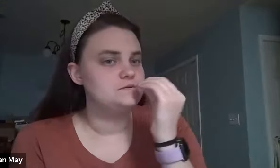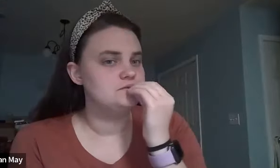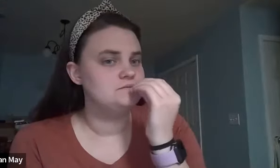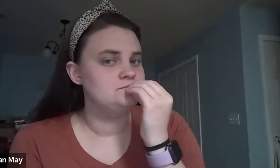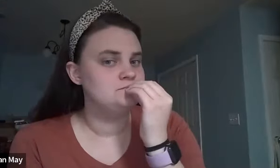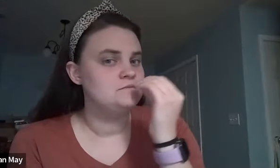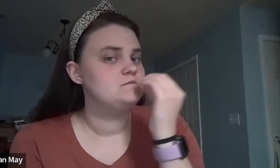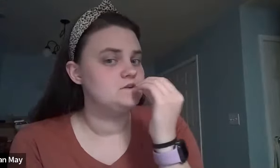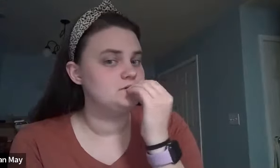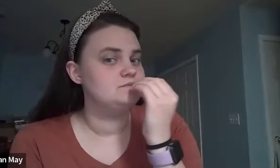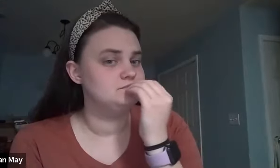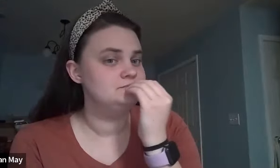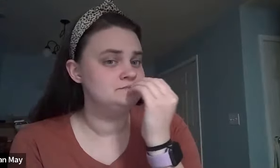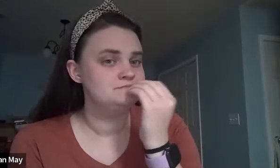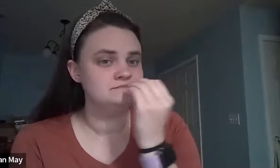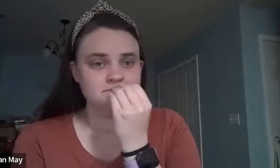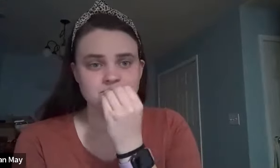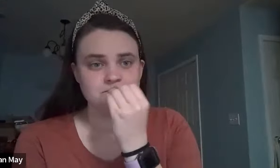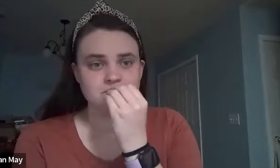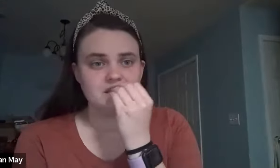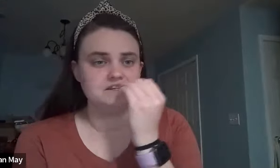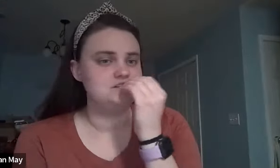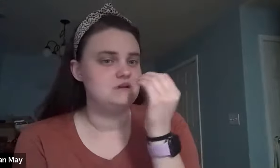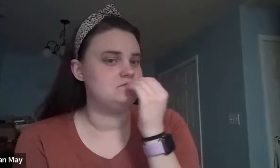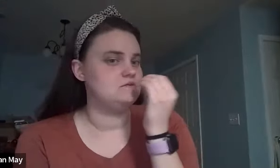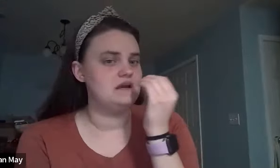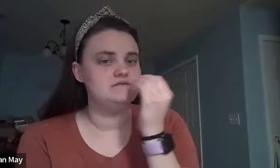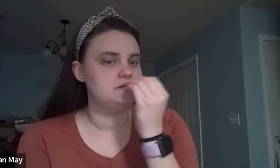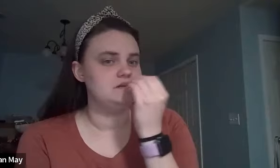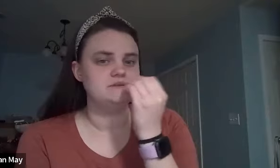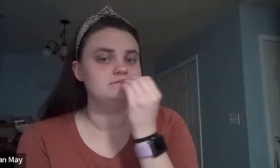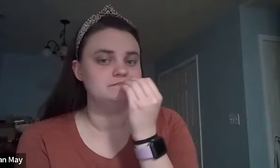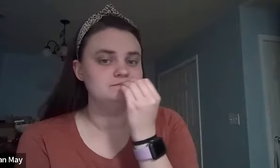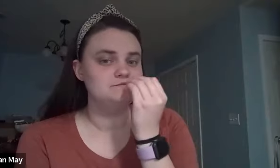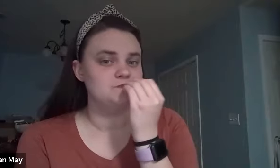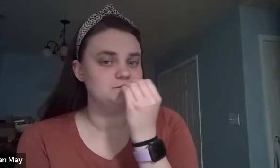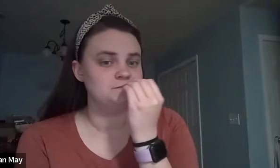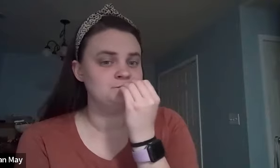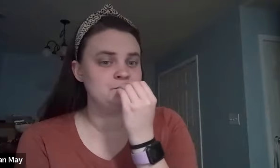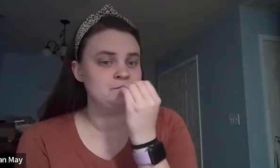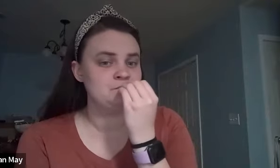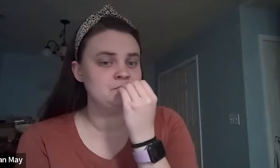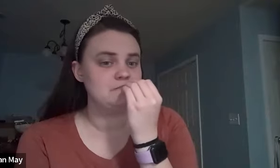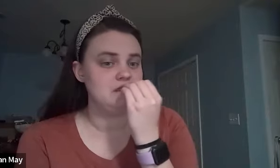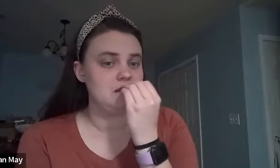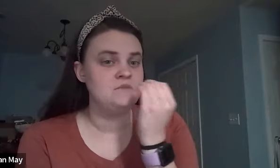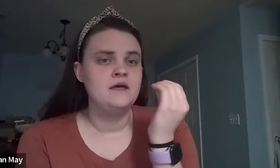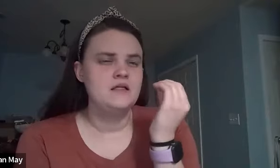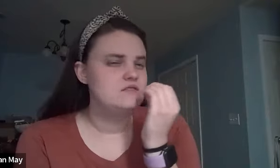food. Food. Mm-hmm. And you just do it right in front of your lips. Mm-hmm. Food. Now,